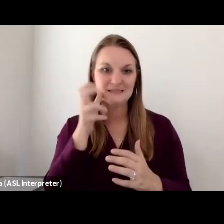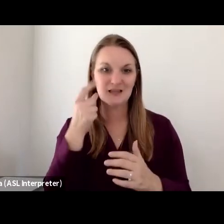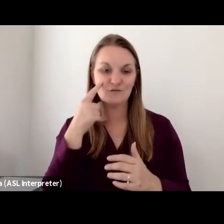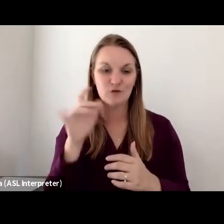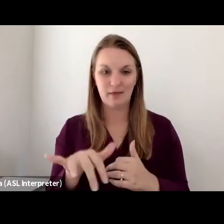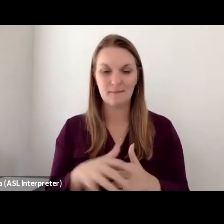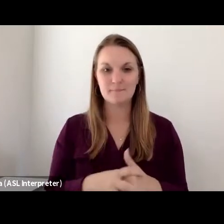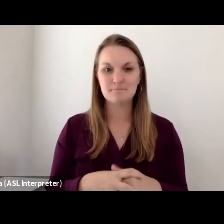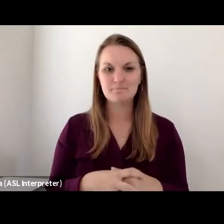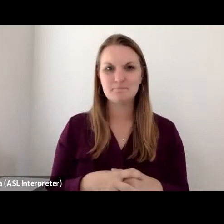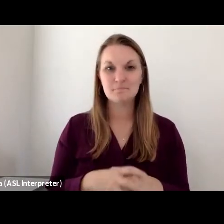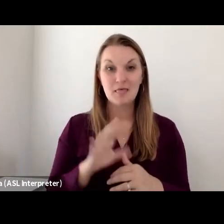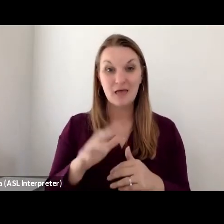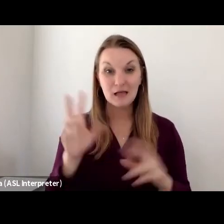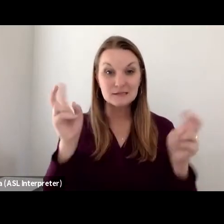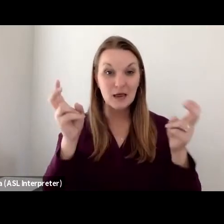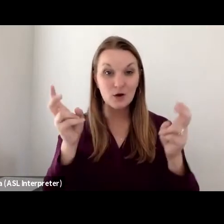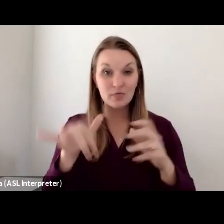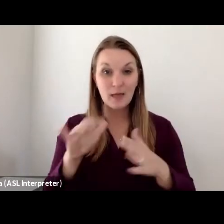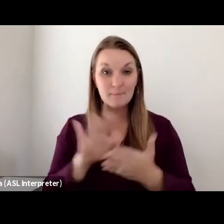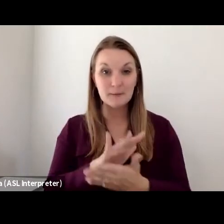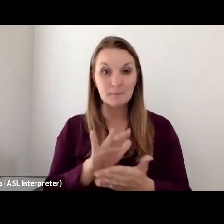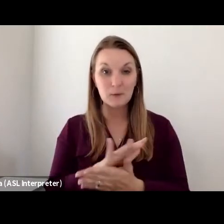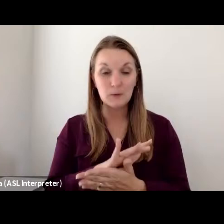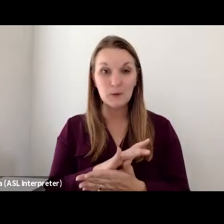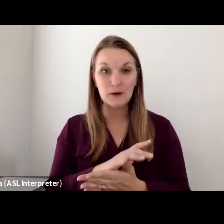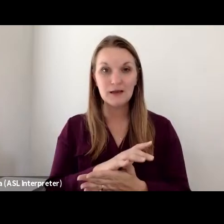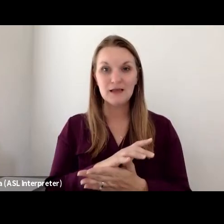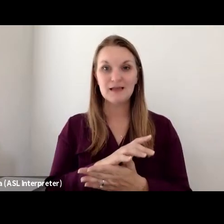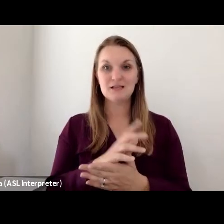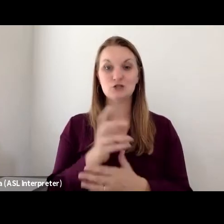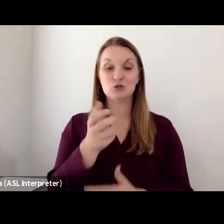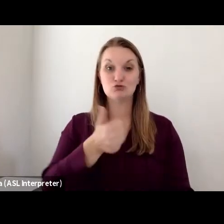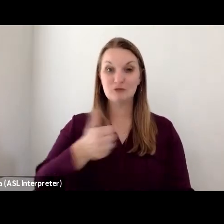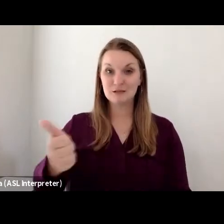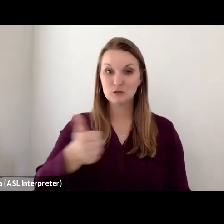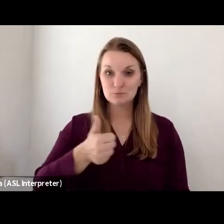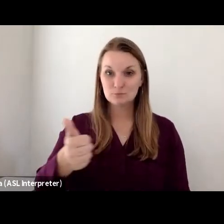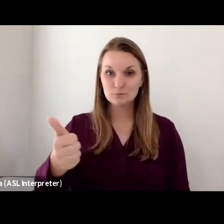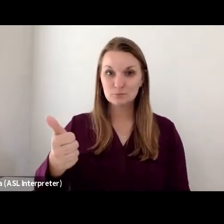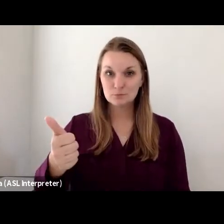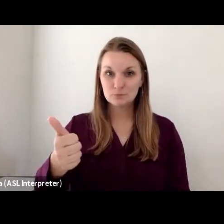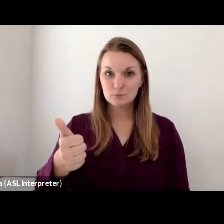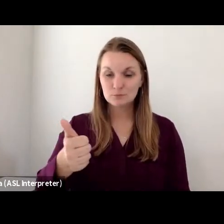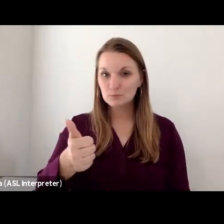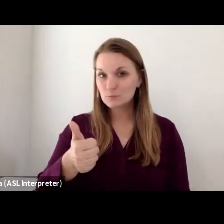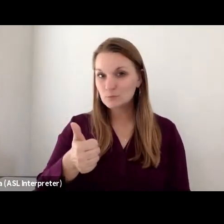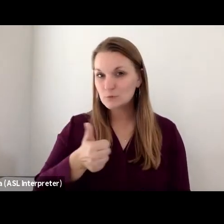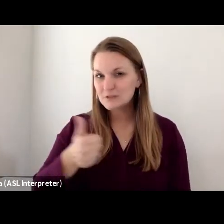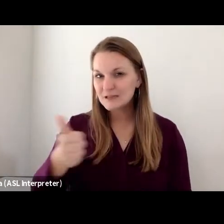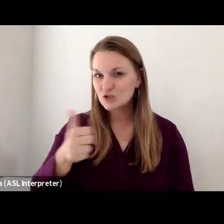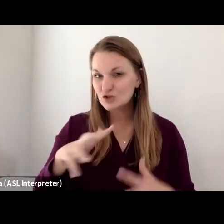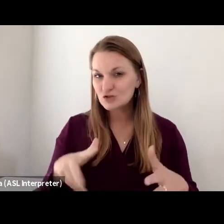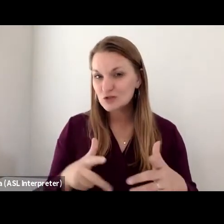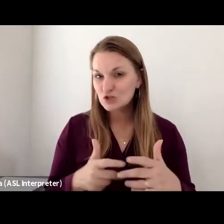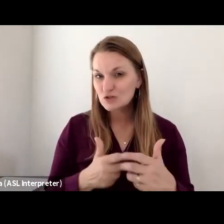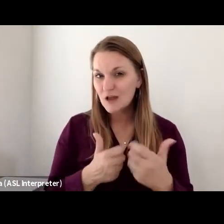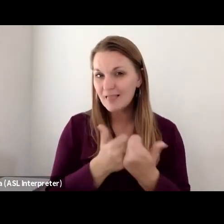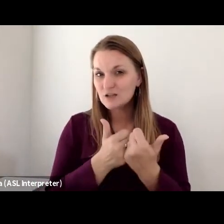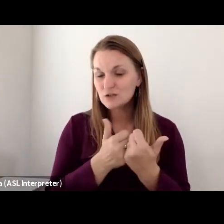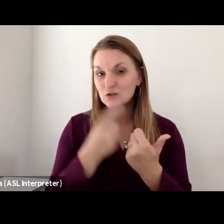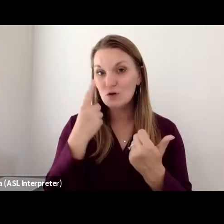So that title of the paper is Transportation Challenges